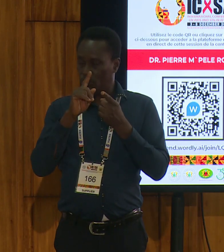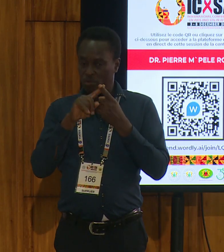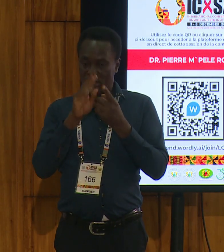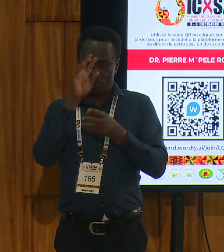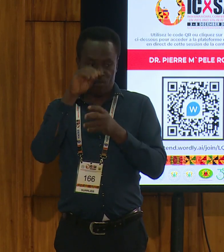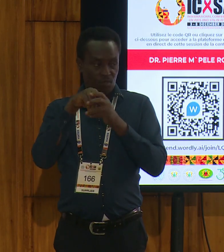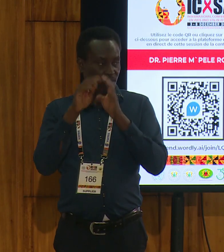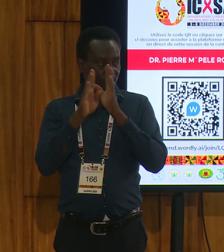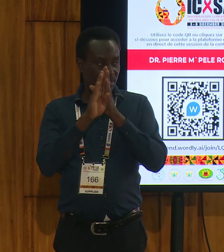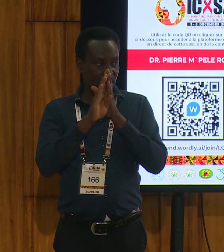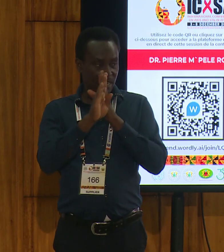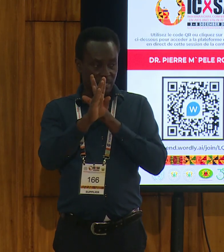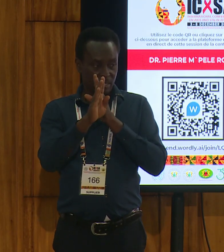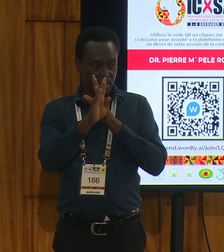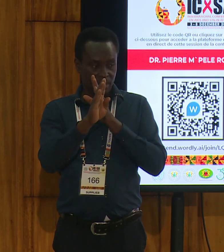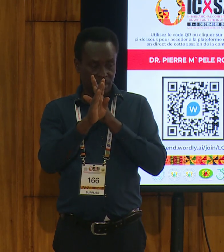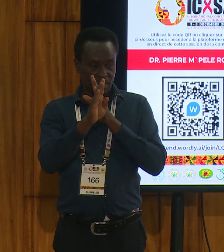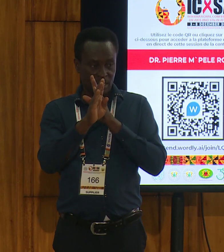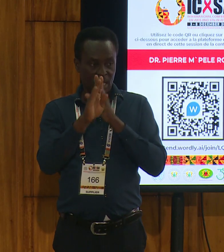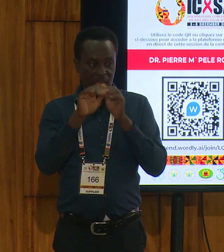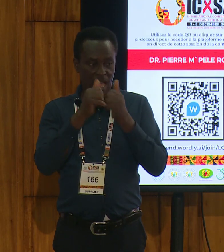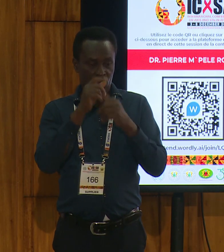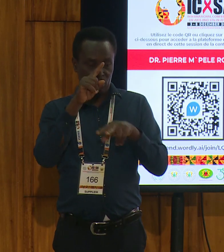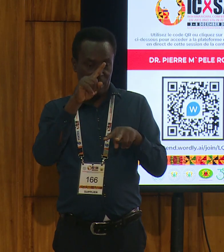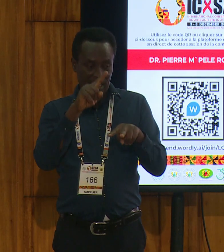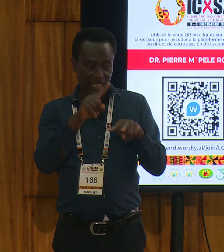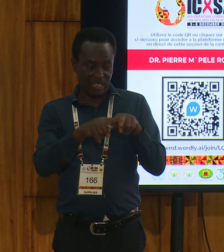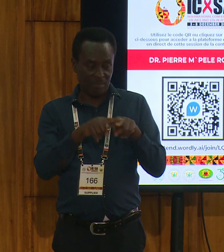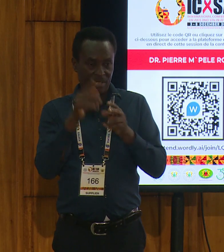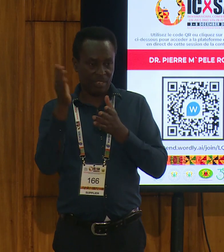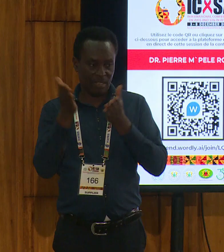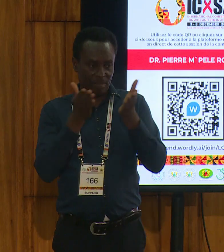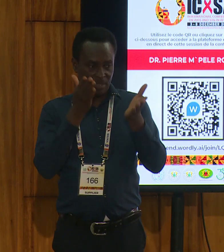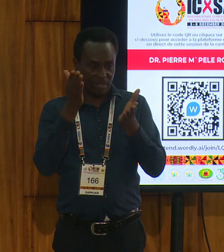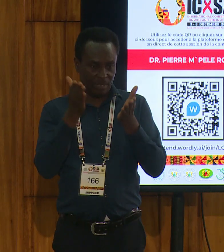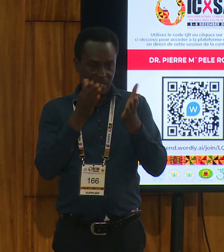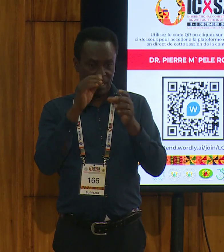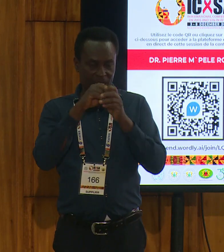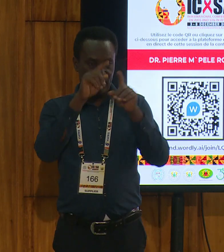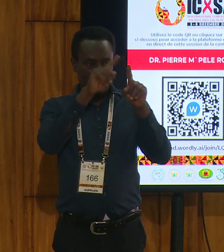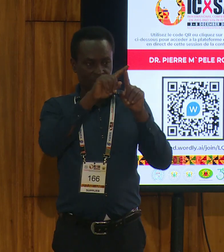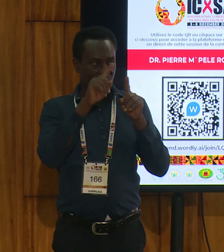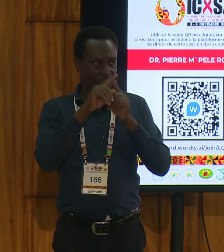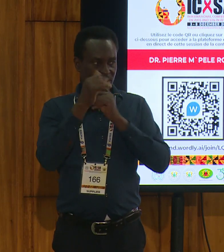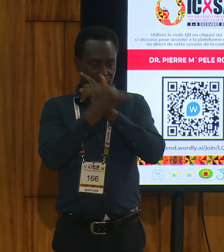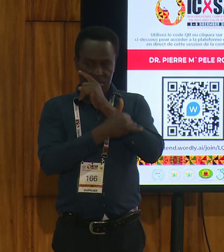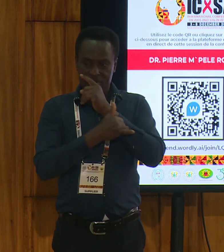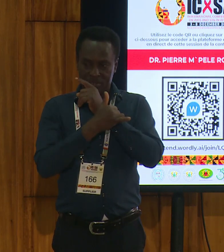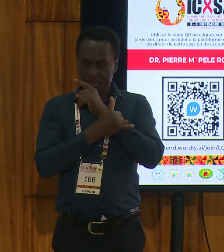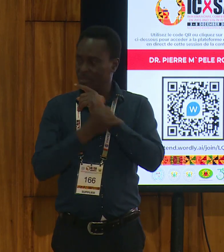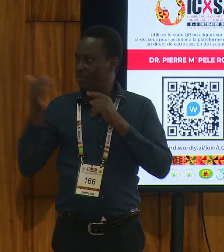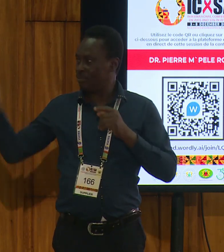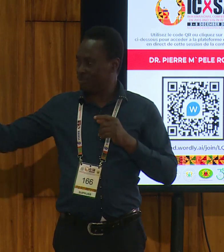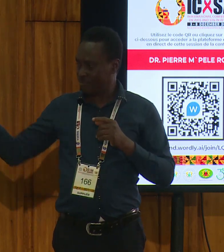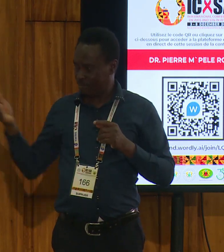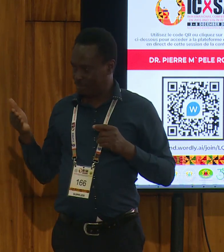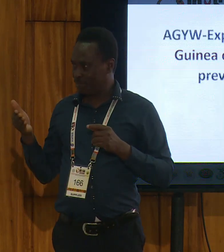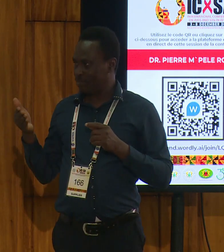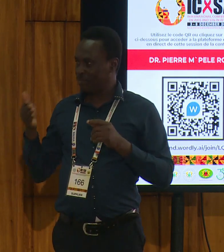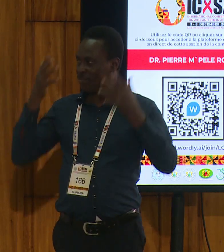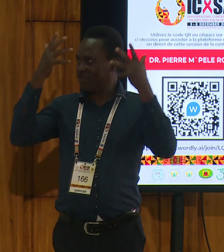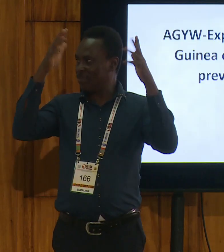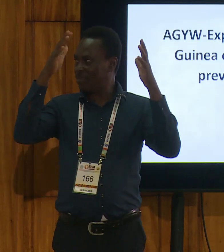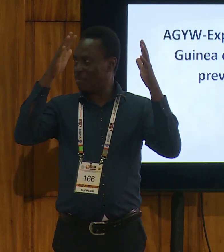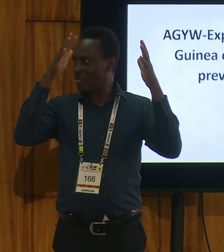directly in monitoring the HIV services in different countries. Kratos, please come in.